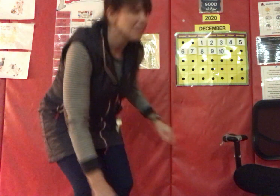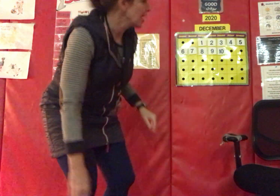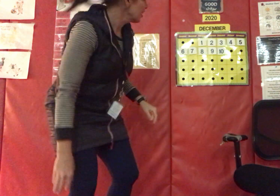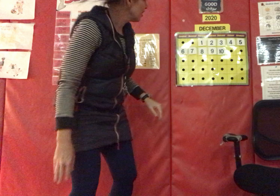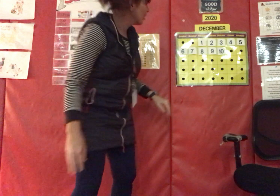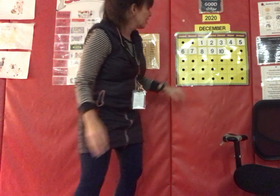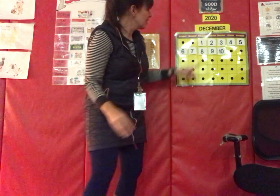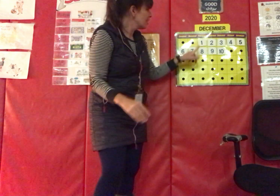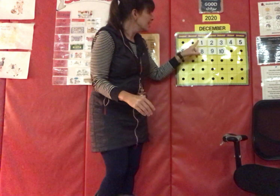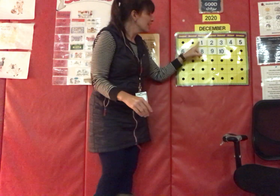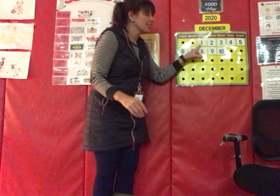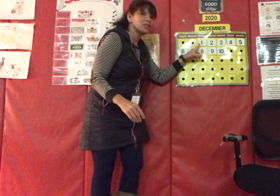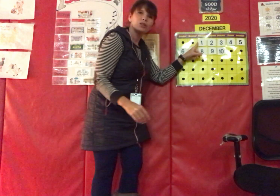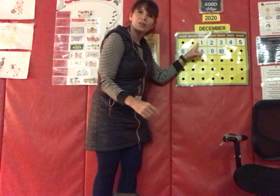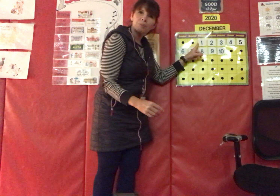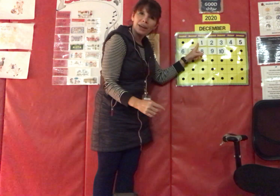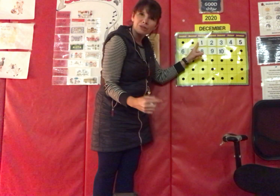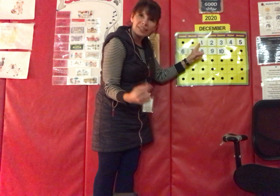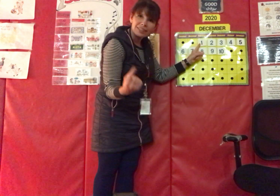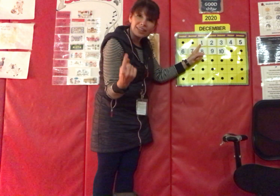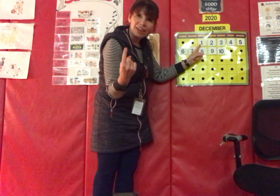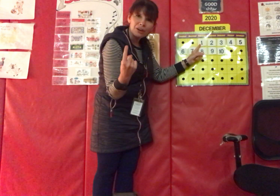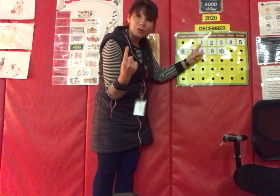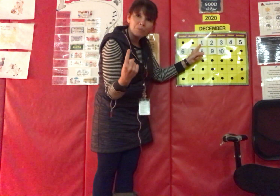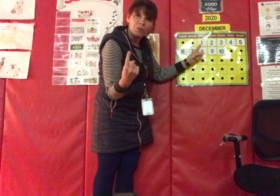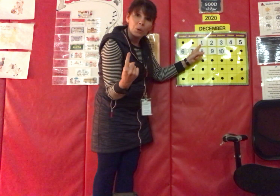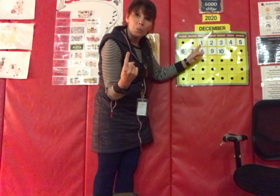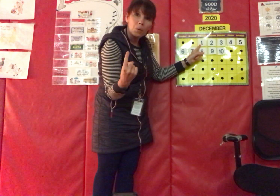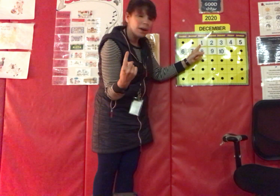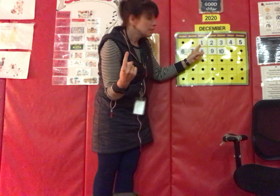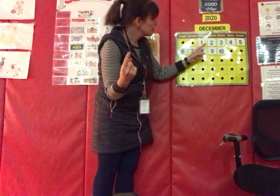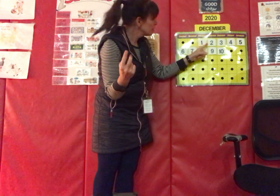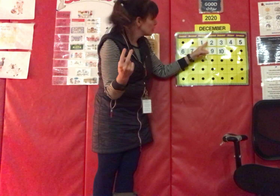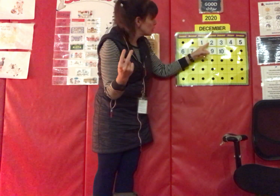Ready? Let's do some counting together.